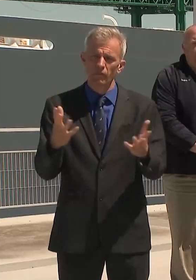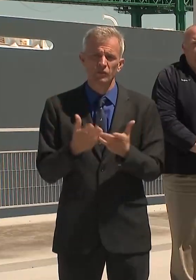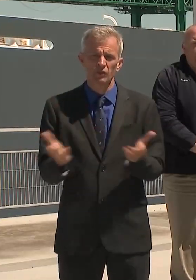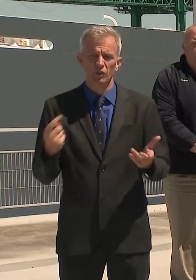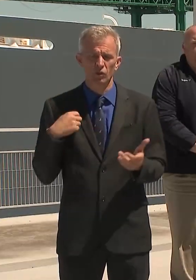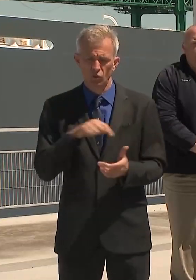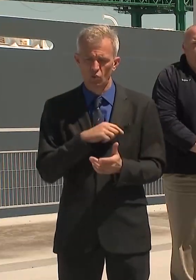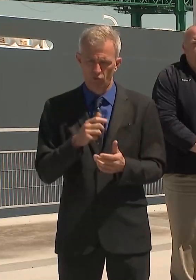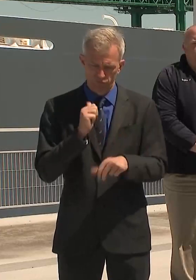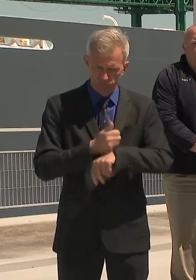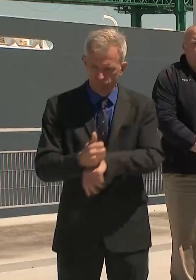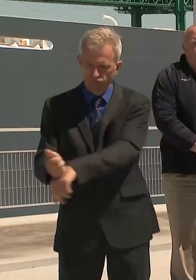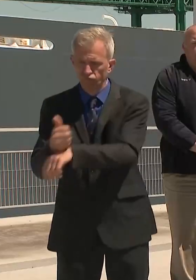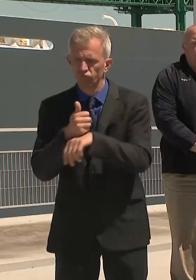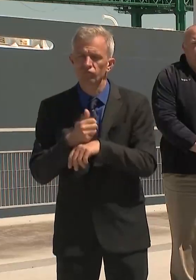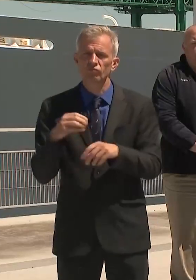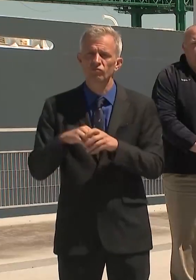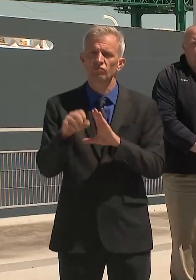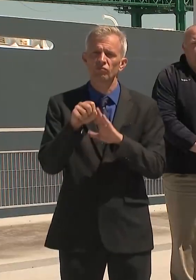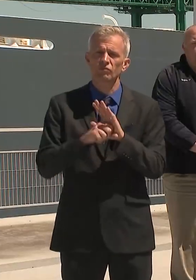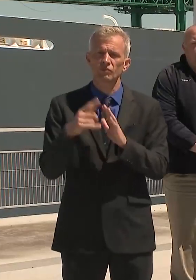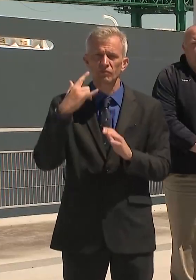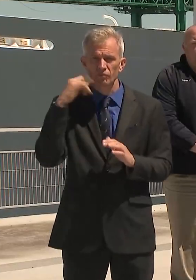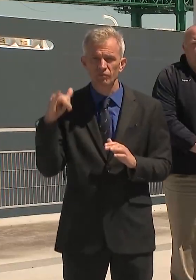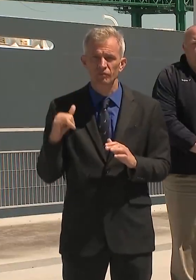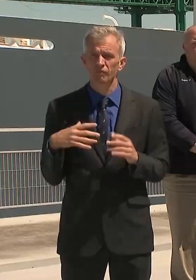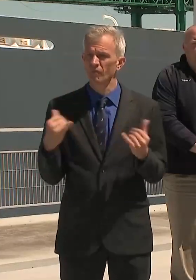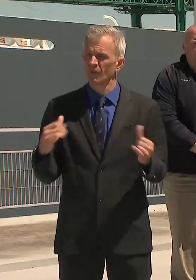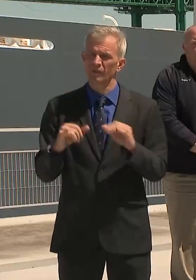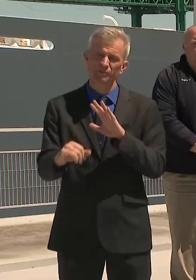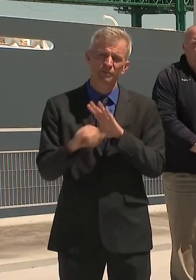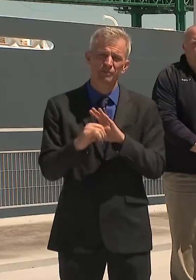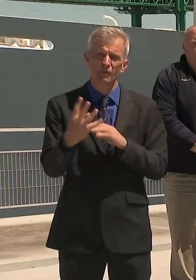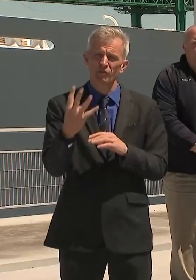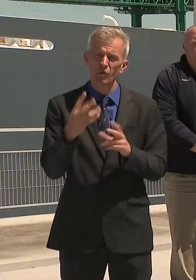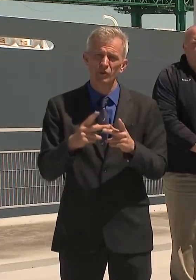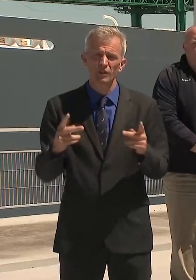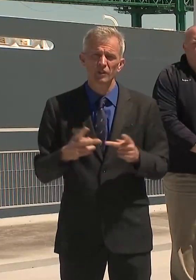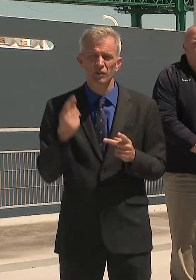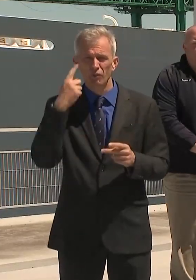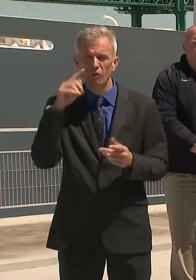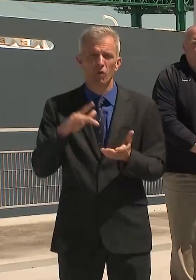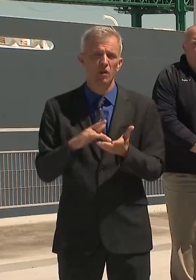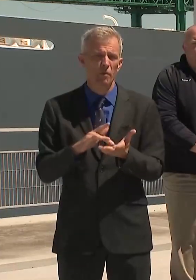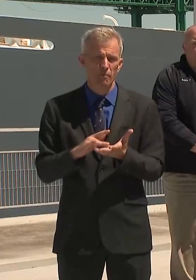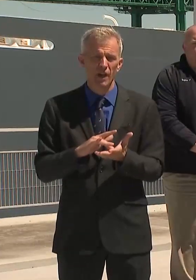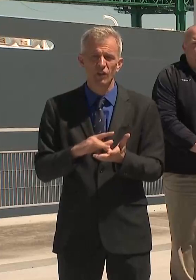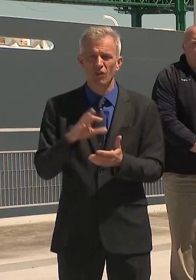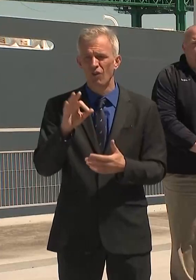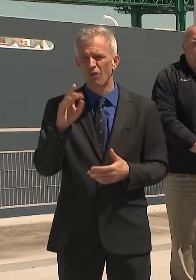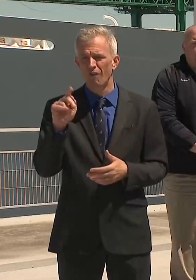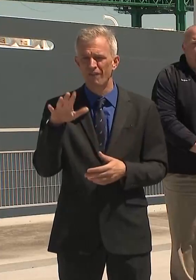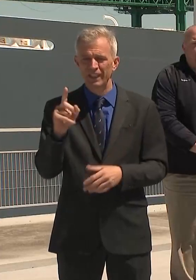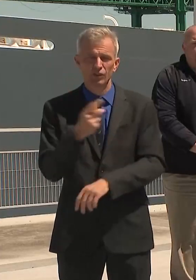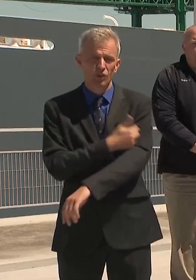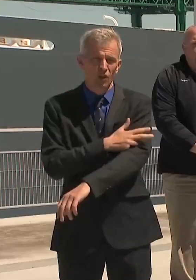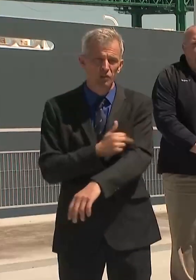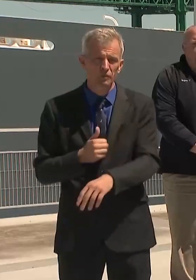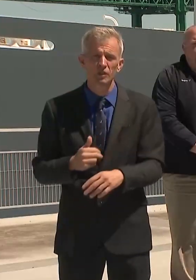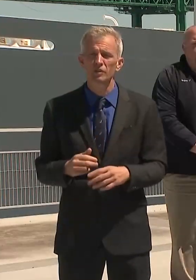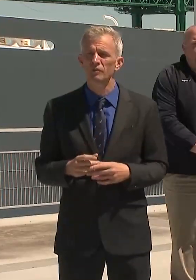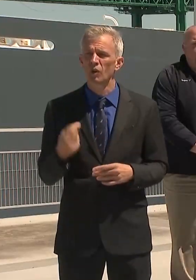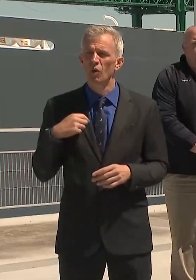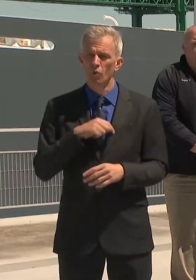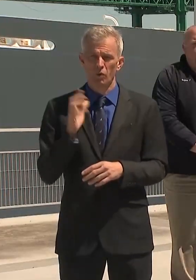of California. We now have identified 4 sites for the medical field stations. We are the beneficiary of 8 of